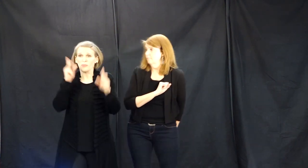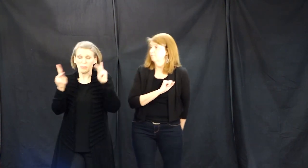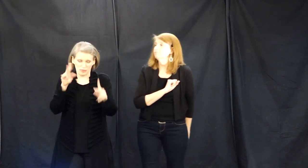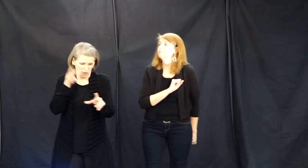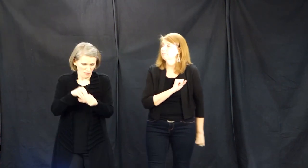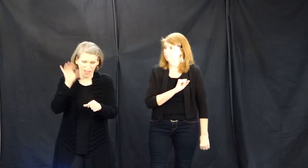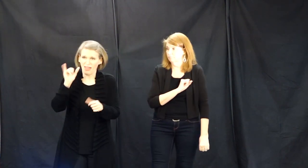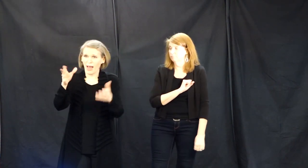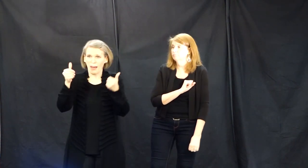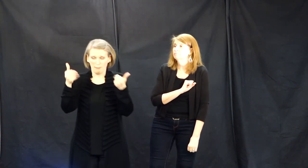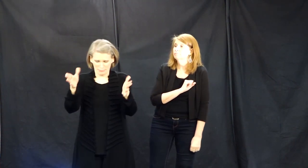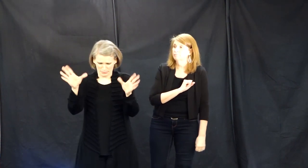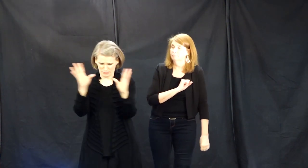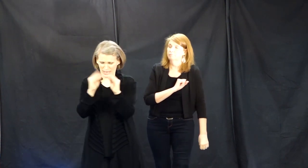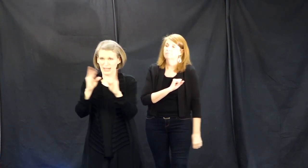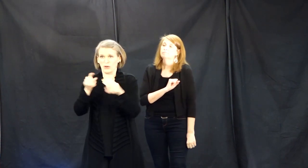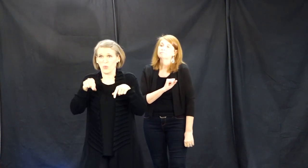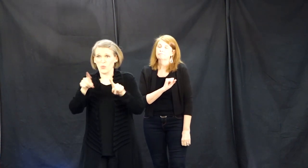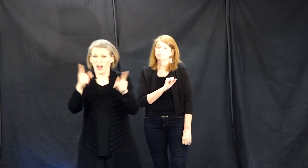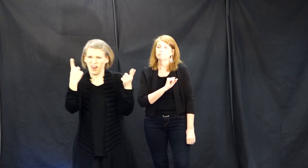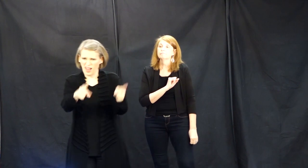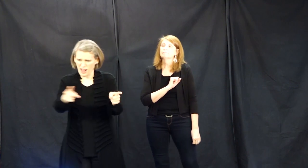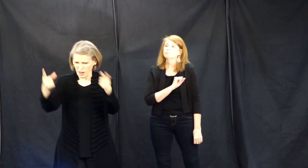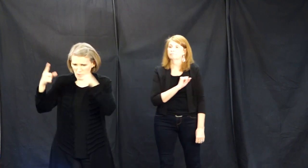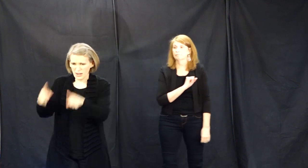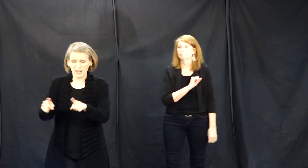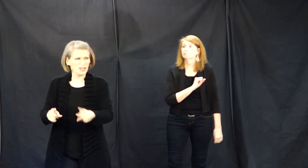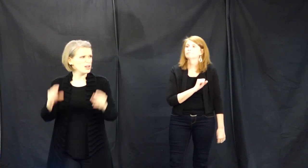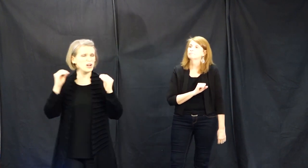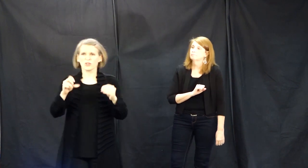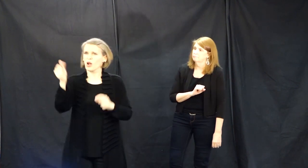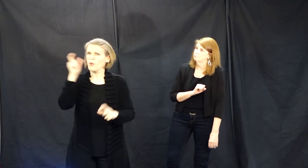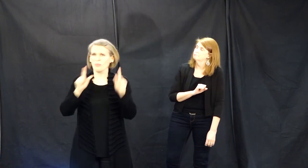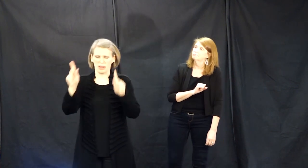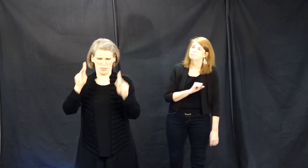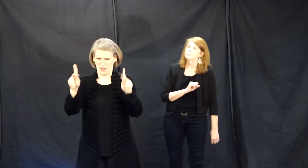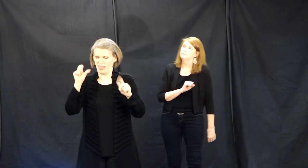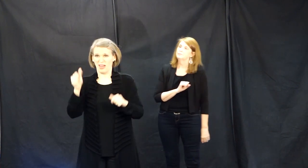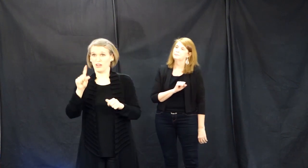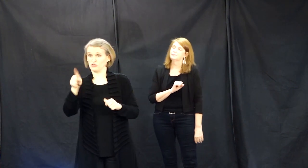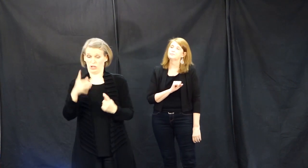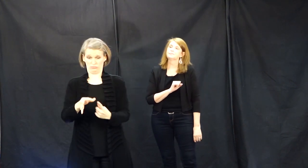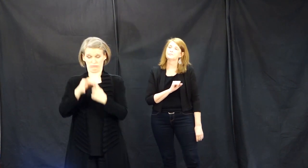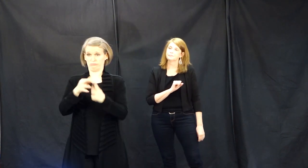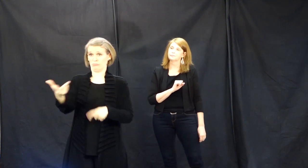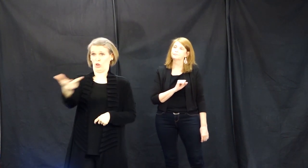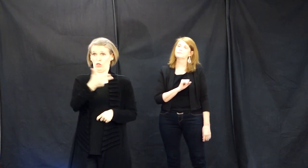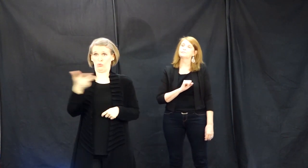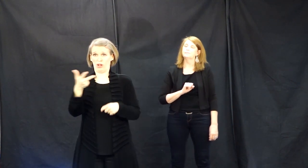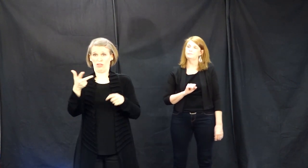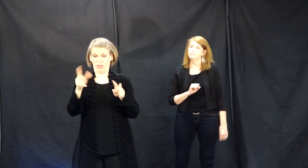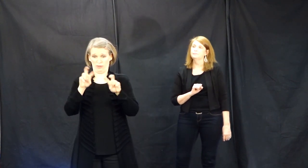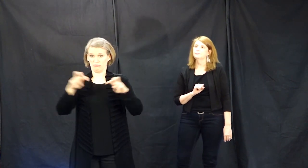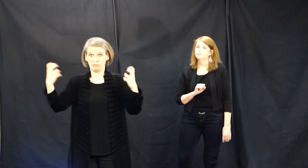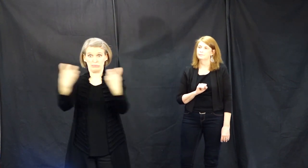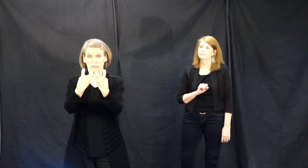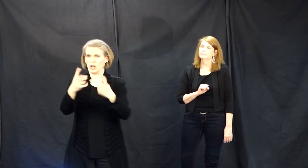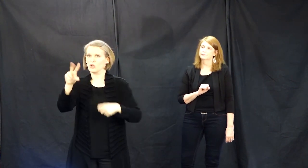it happened, the room where it happened, the room where it happened. No one else was in the room where it happened, the room where it happened, the